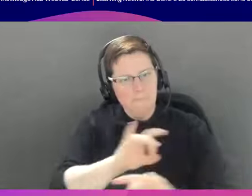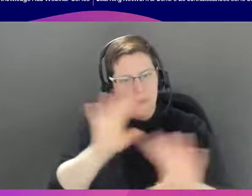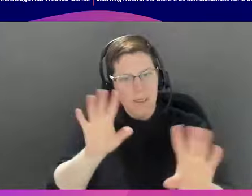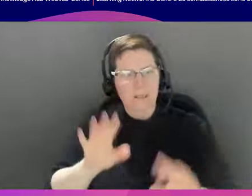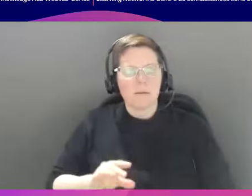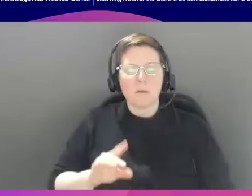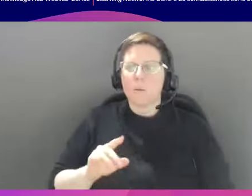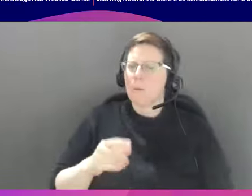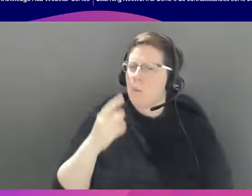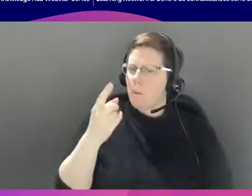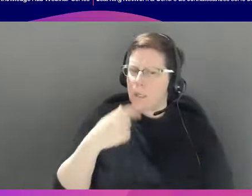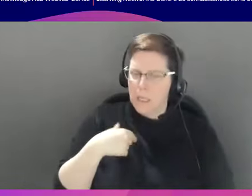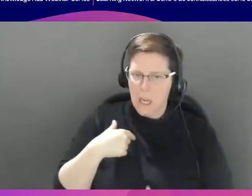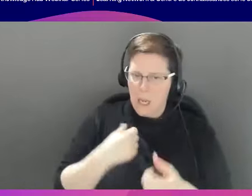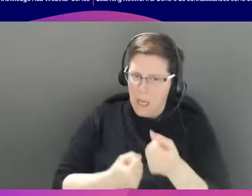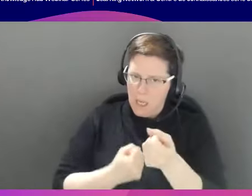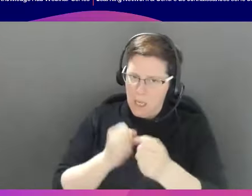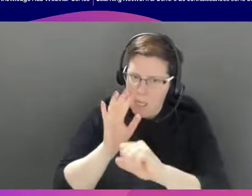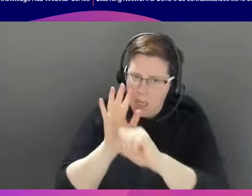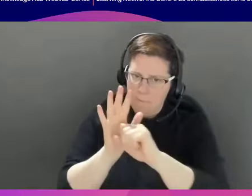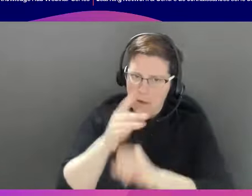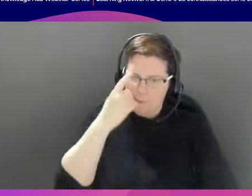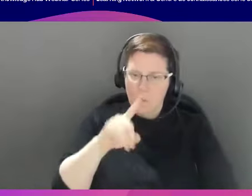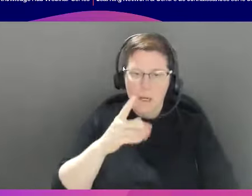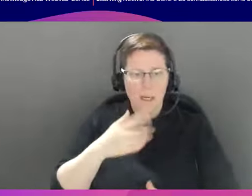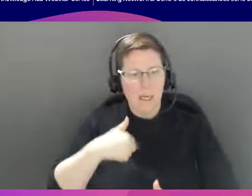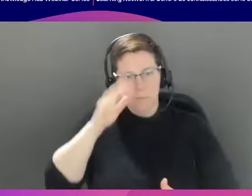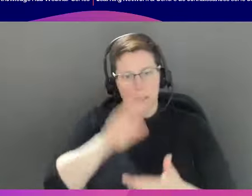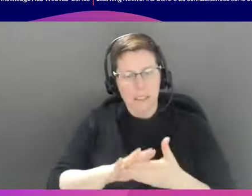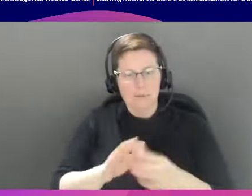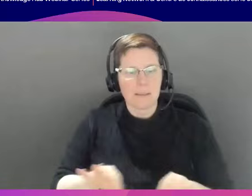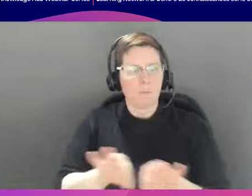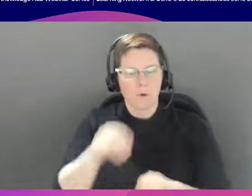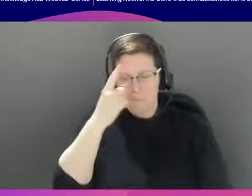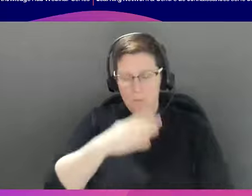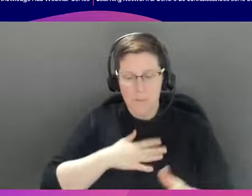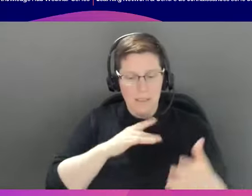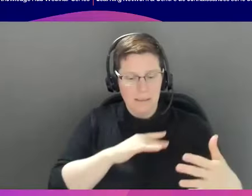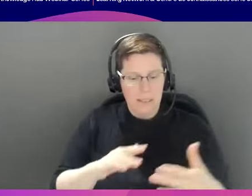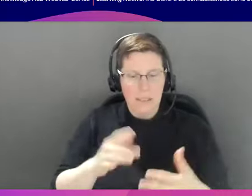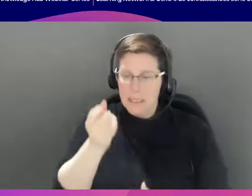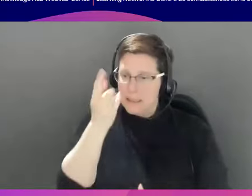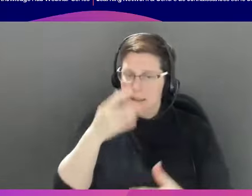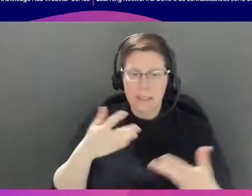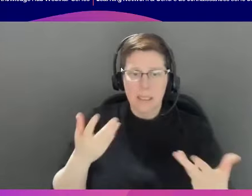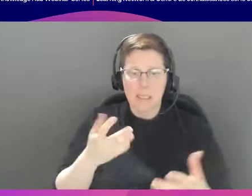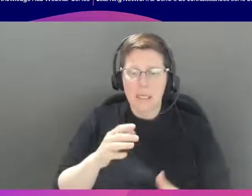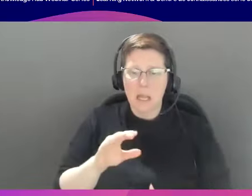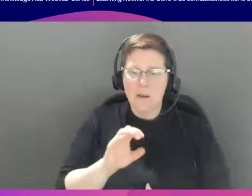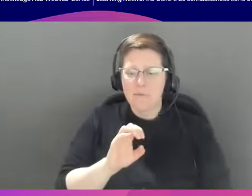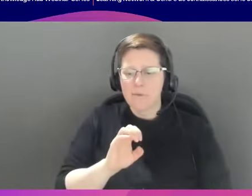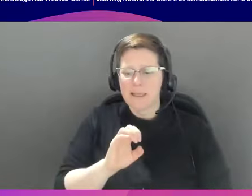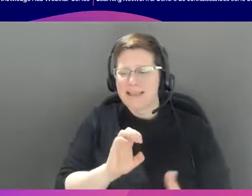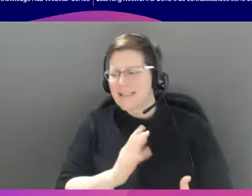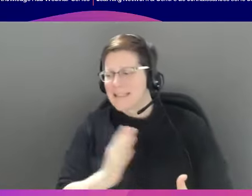thing I continually advocate for, and I believe is a crucial element to my study and to the understanding of extremism, is the need